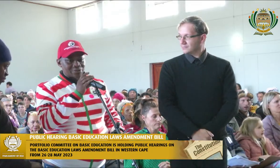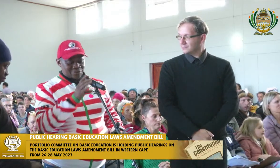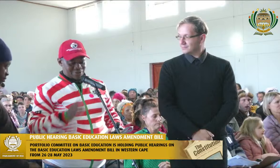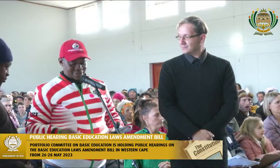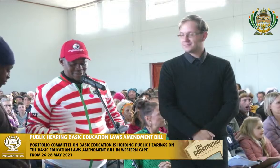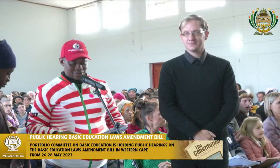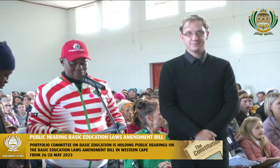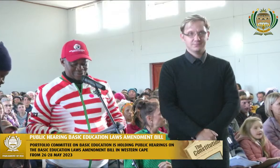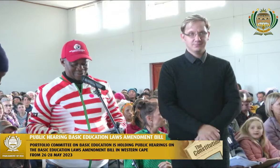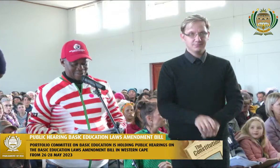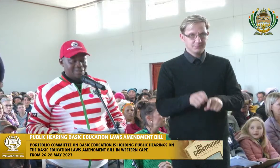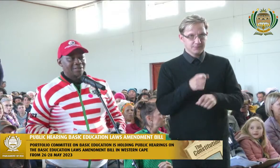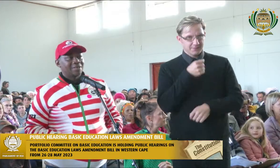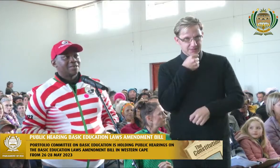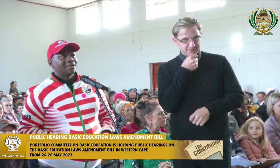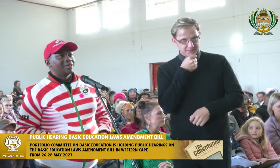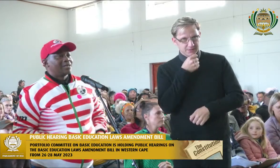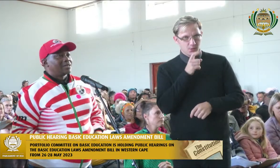One, two. Thank you.